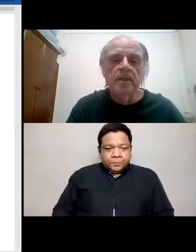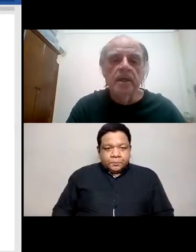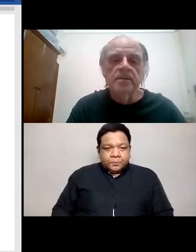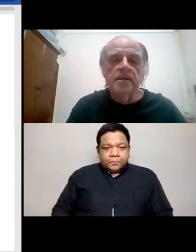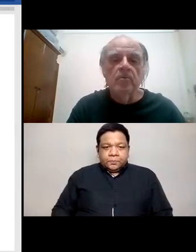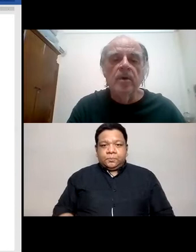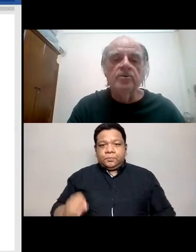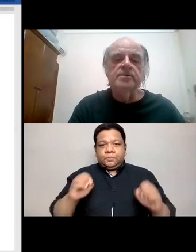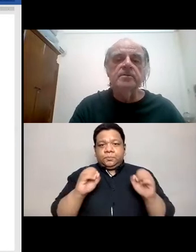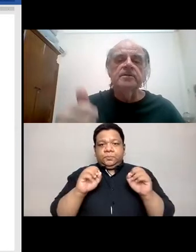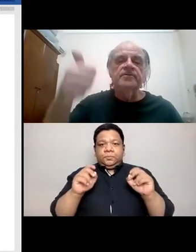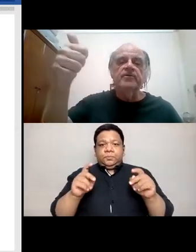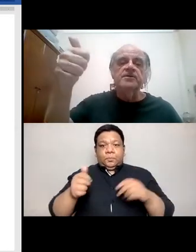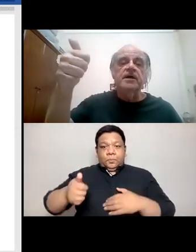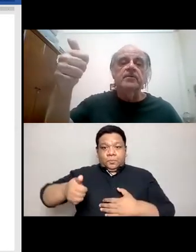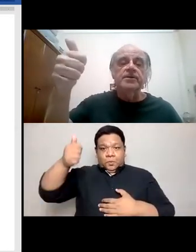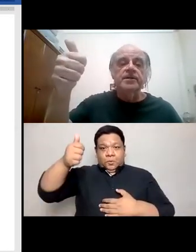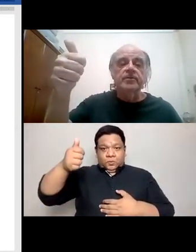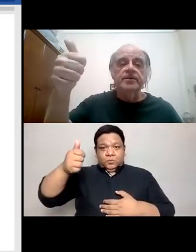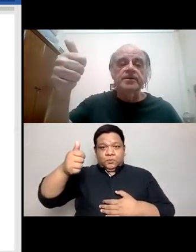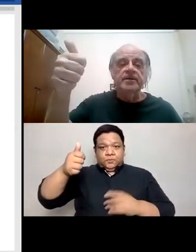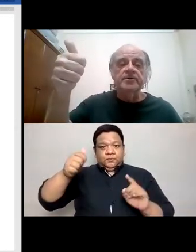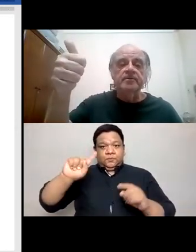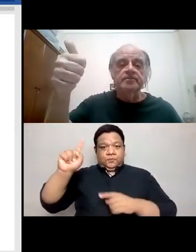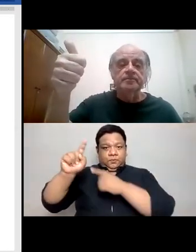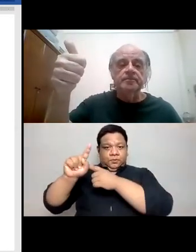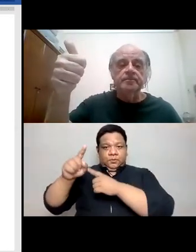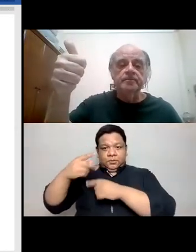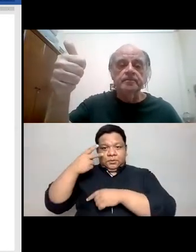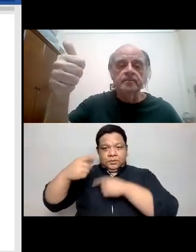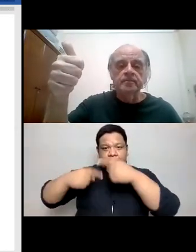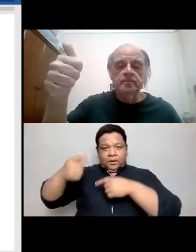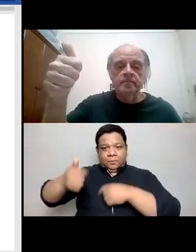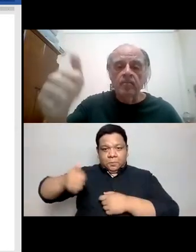Okay, so most is the first sign we see with his handshake.